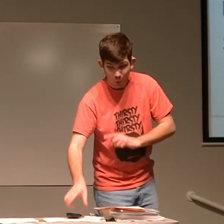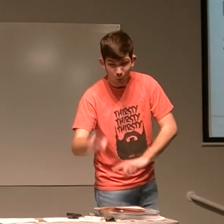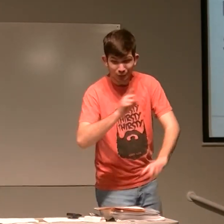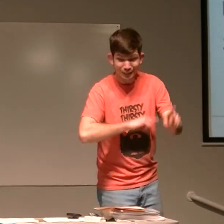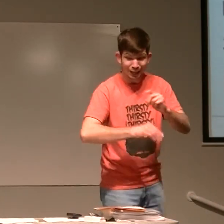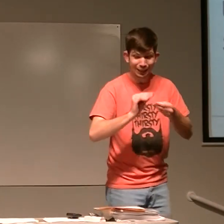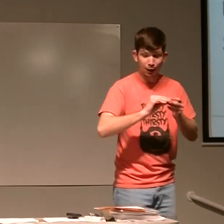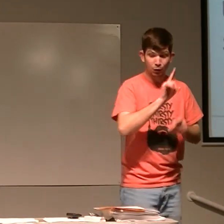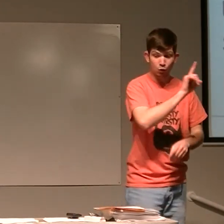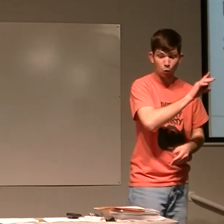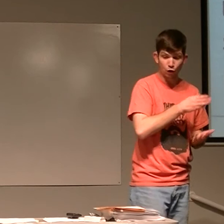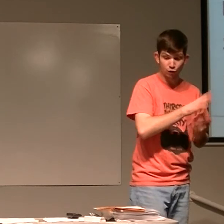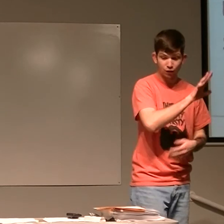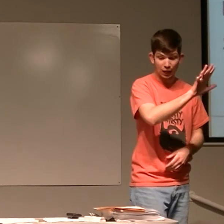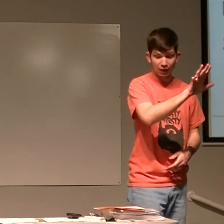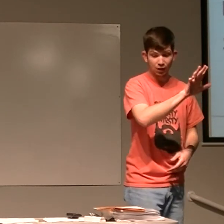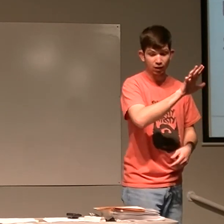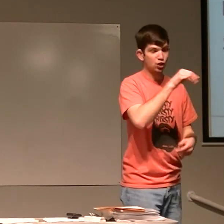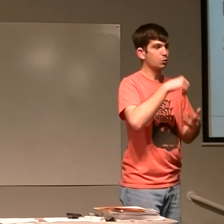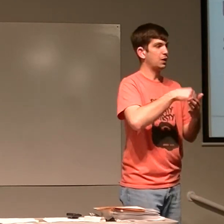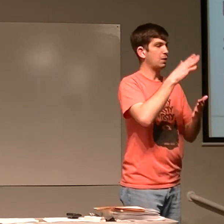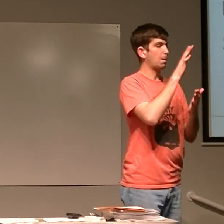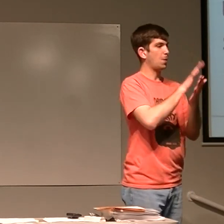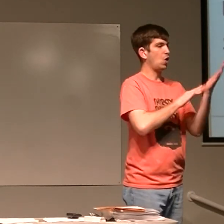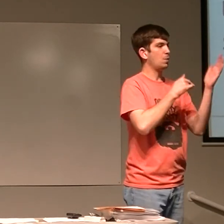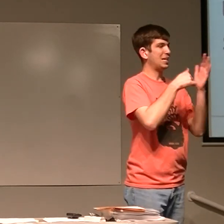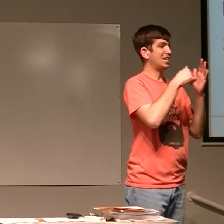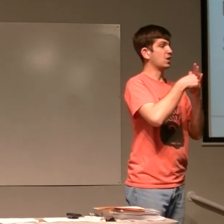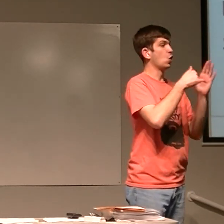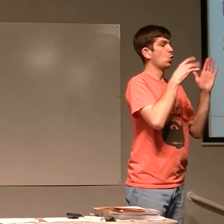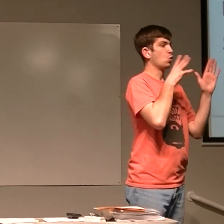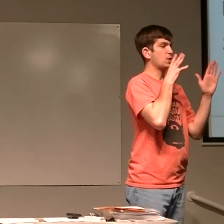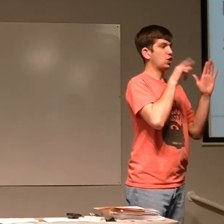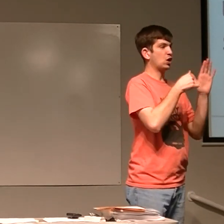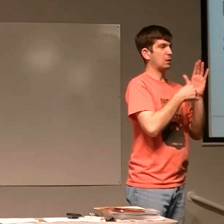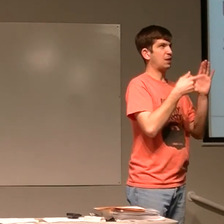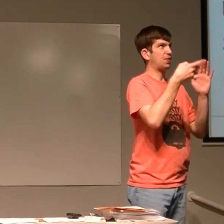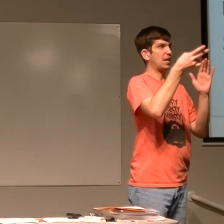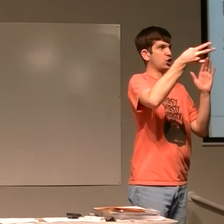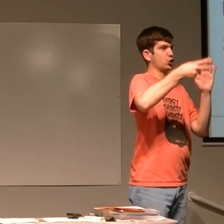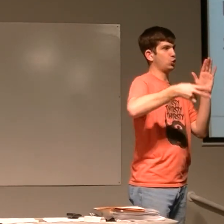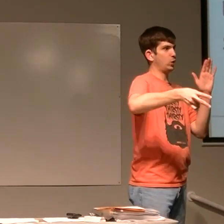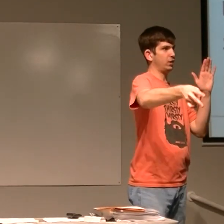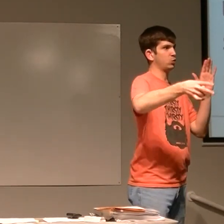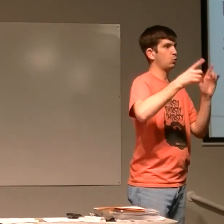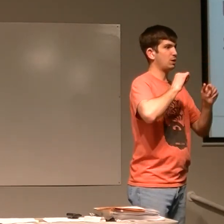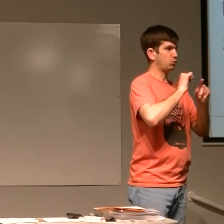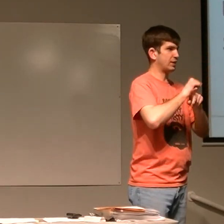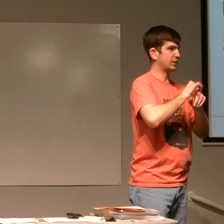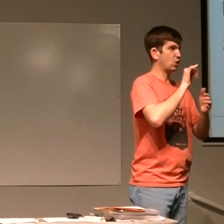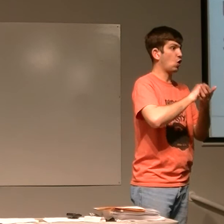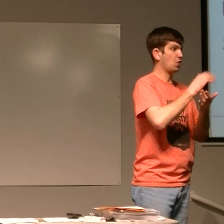When signing numbers 1 through 5 should be palm in. We'll be talking about that in 2 weeks. We'll be practicing on that